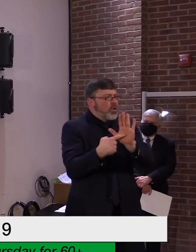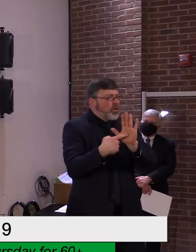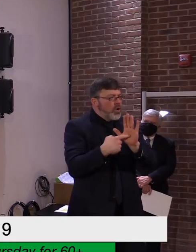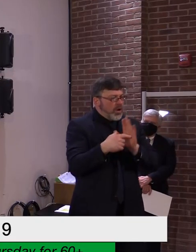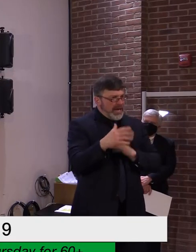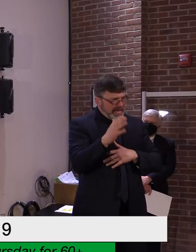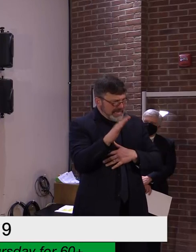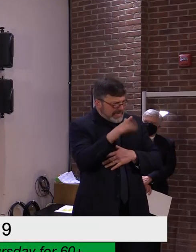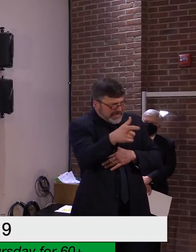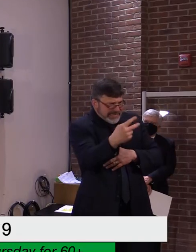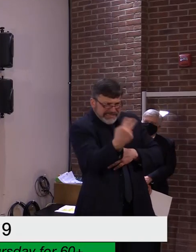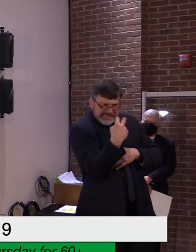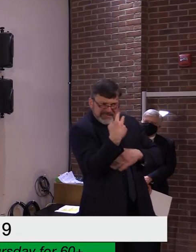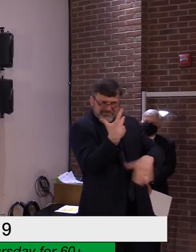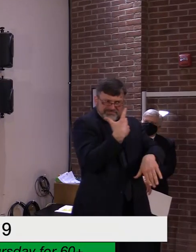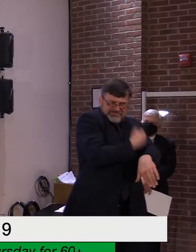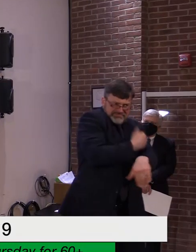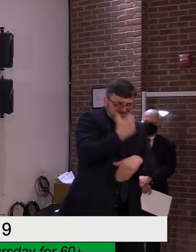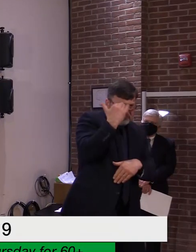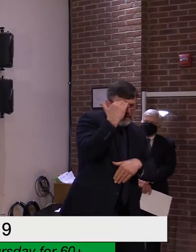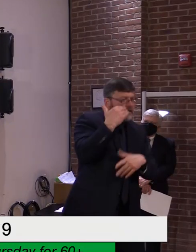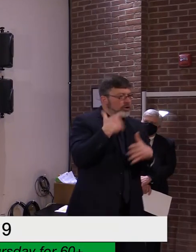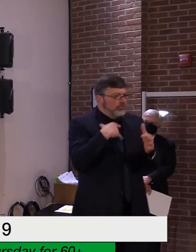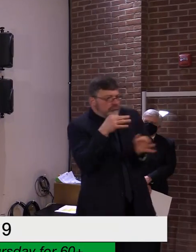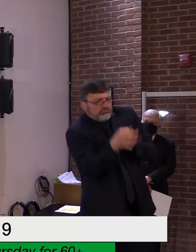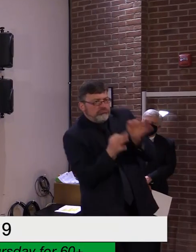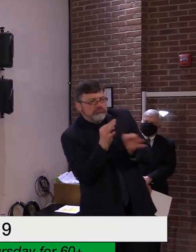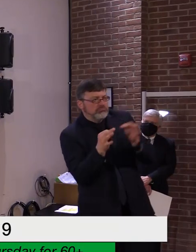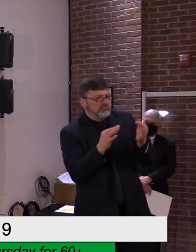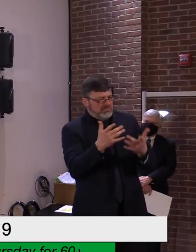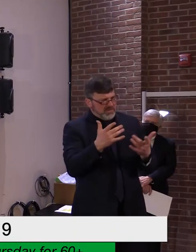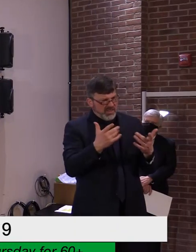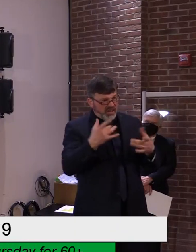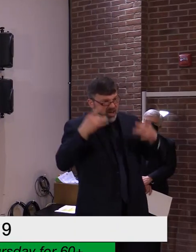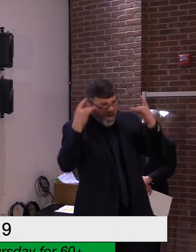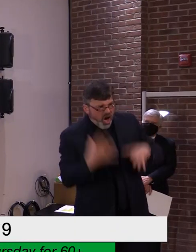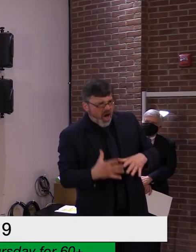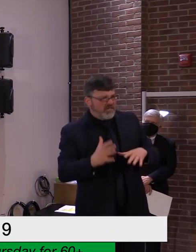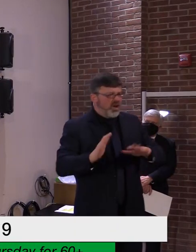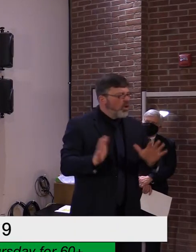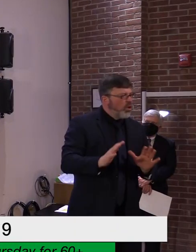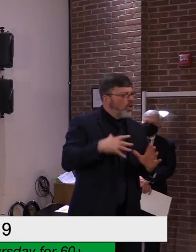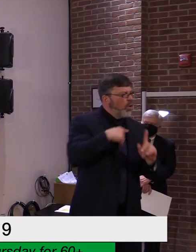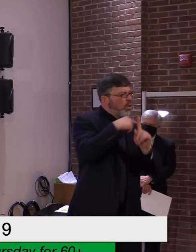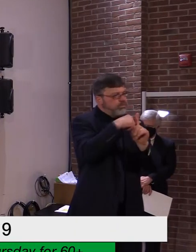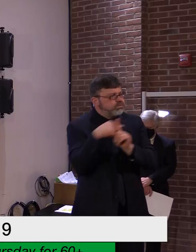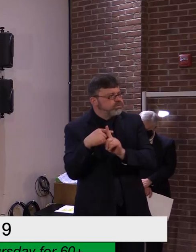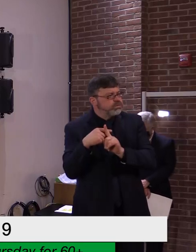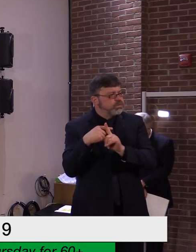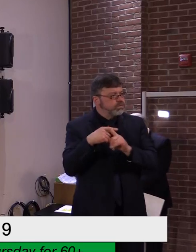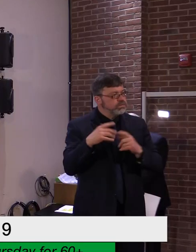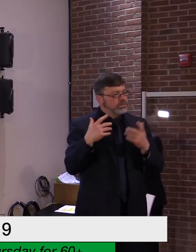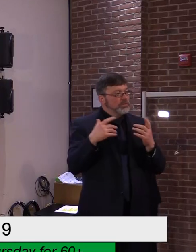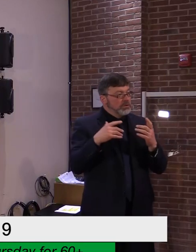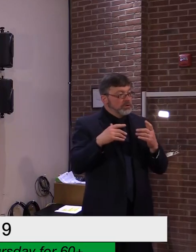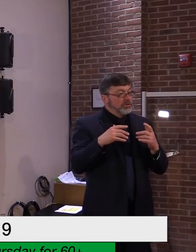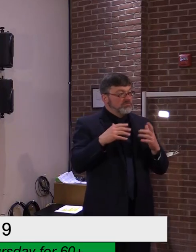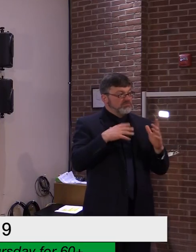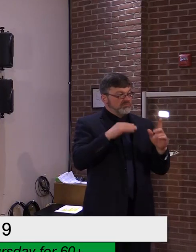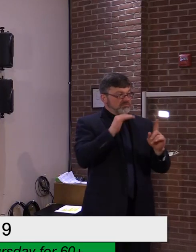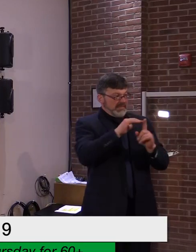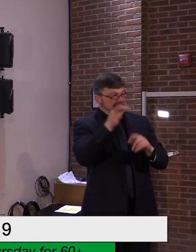very specific in my comments today to address this post-acute syndrome because it is a rising